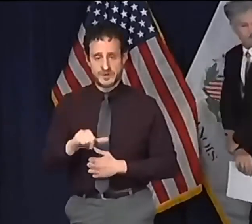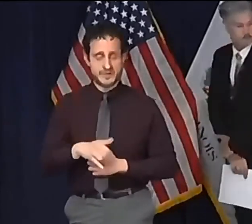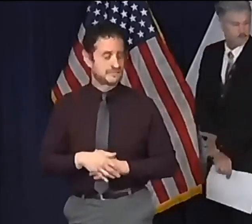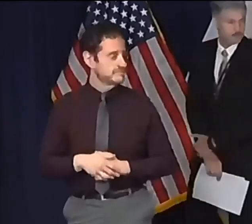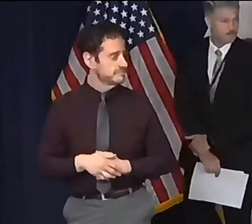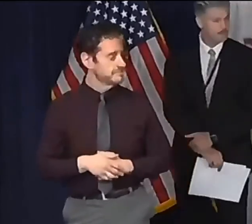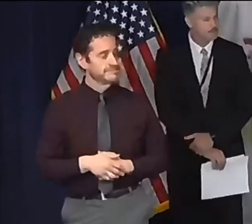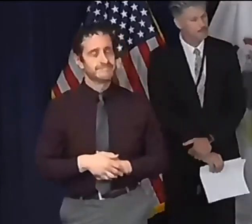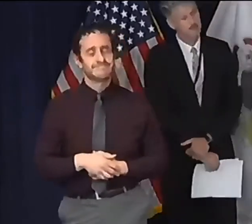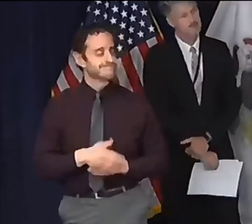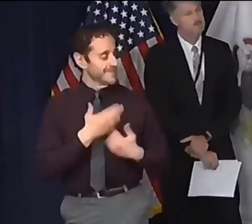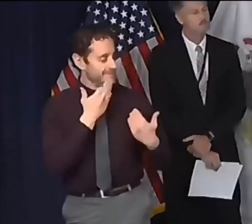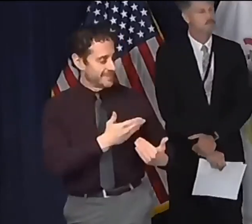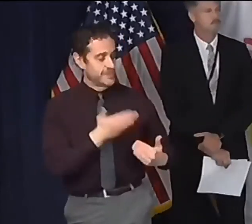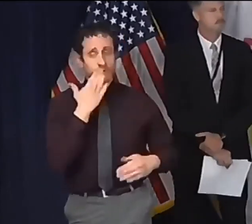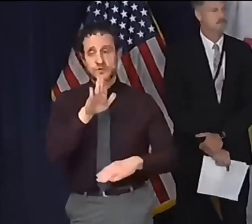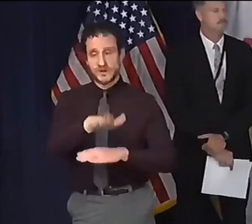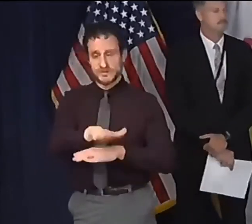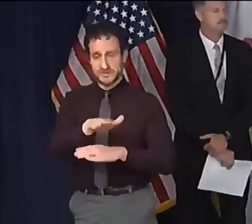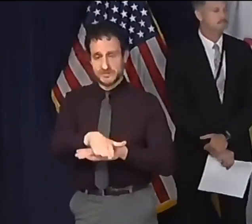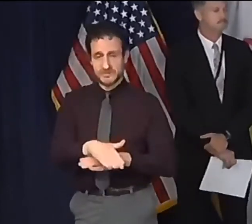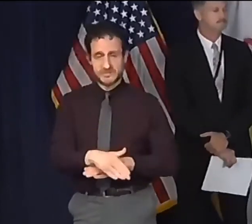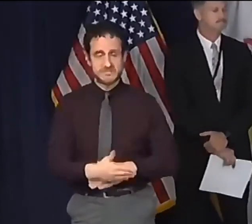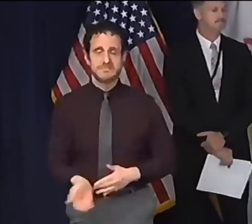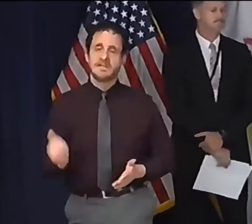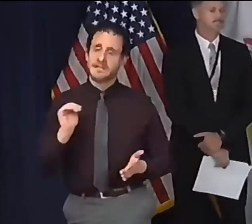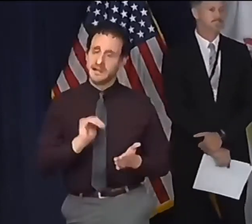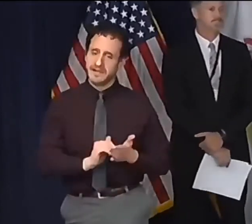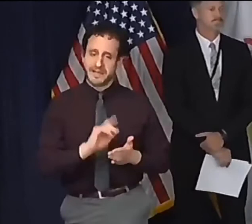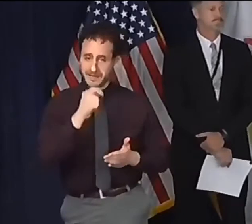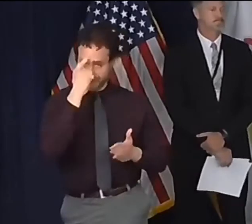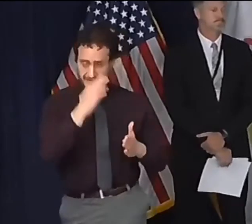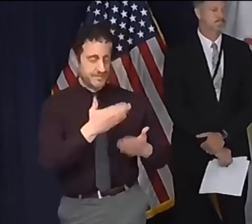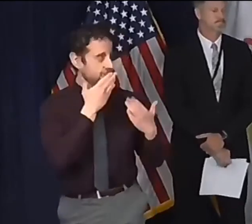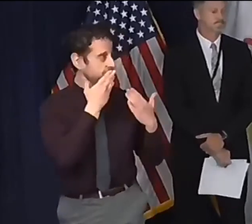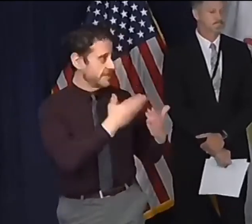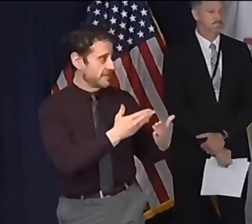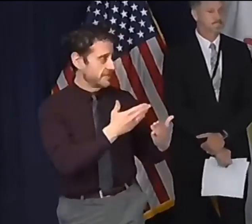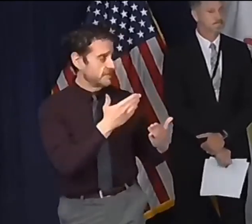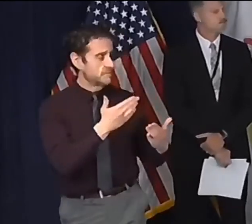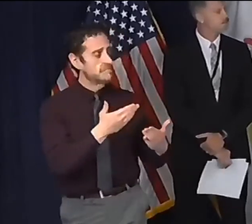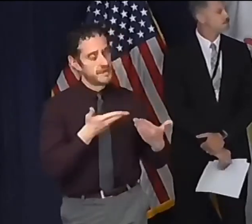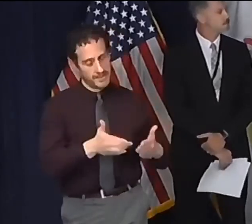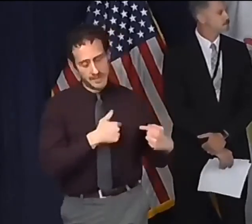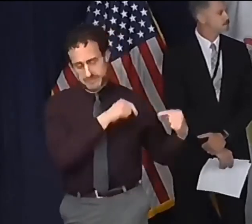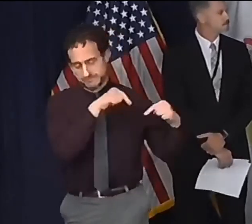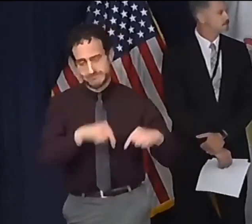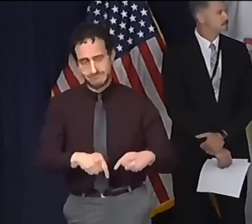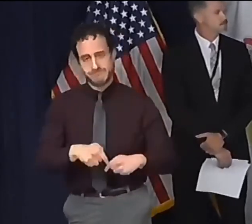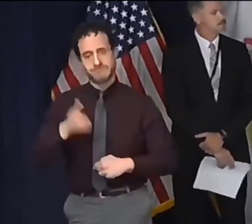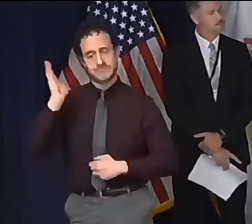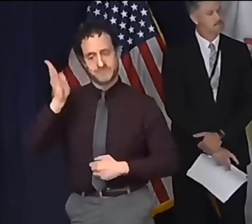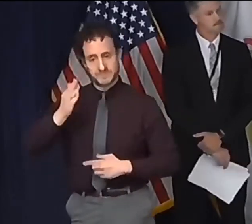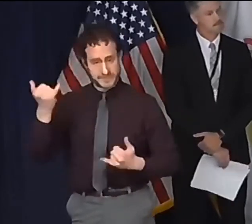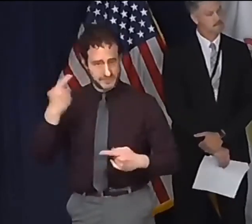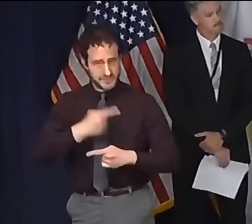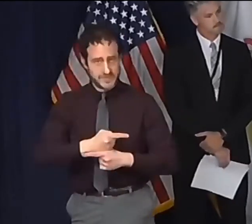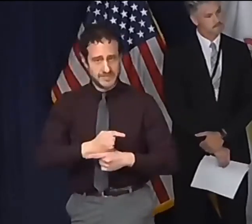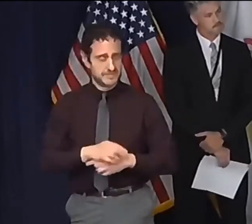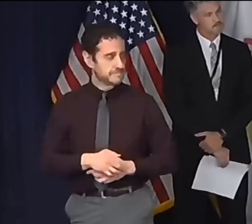Thank you and good afternoon. Thank you again, Governor Pritzker, for the opportunity to join you today. And